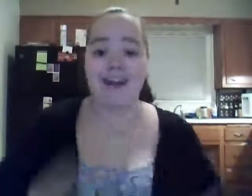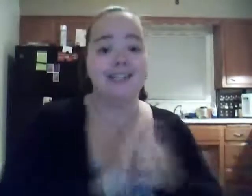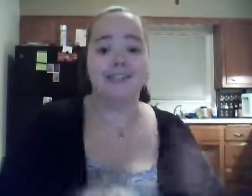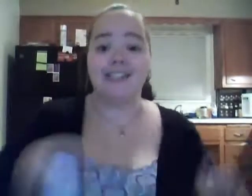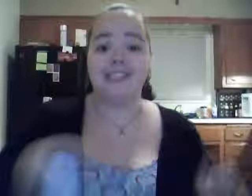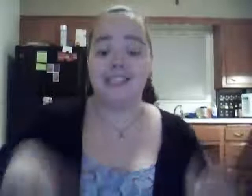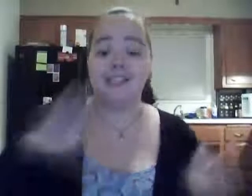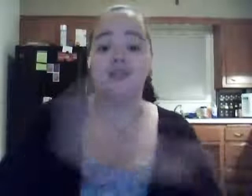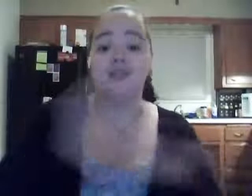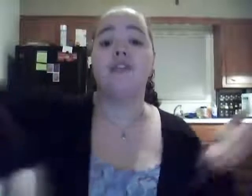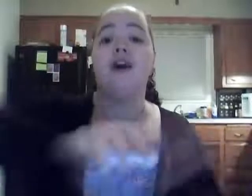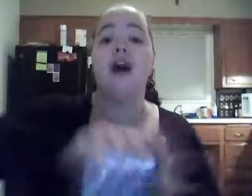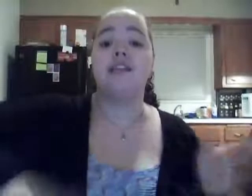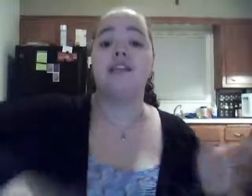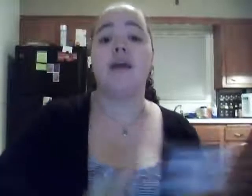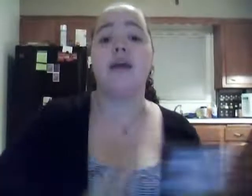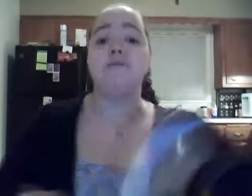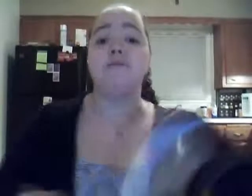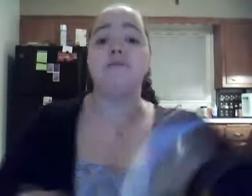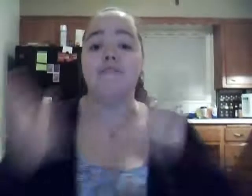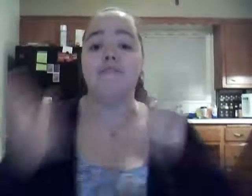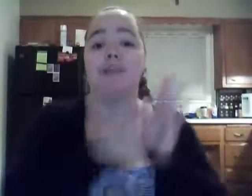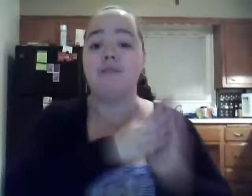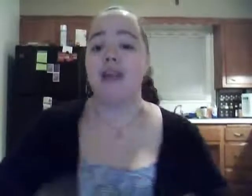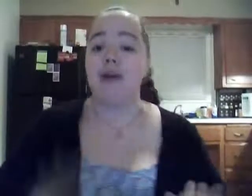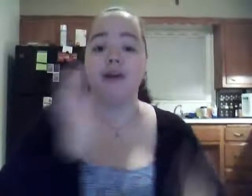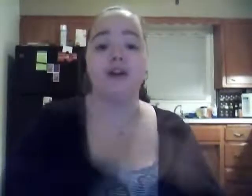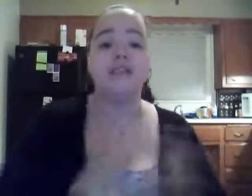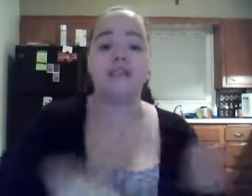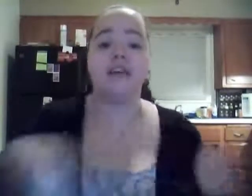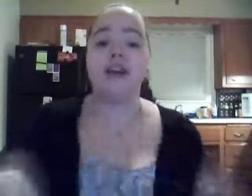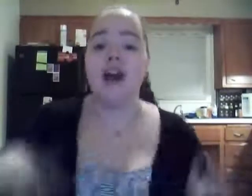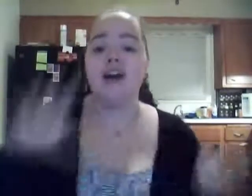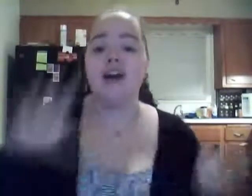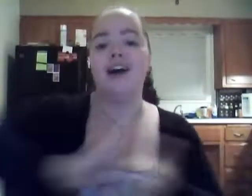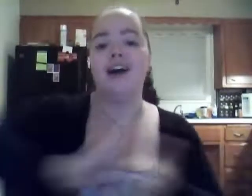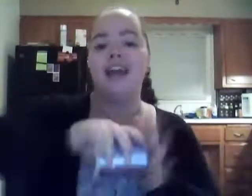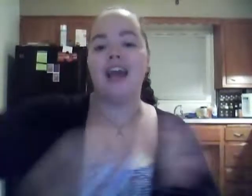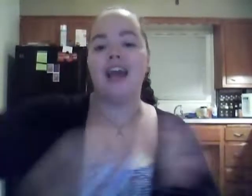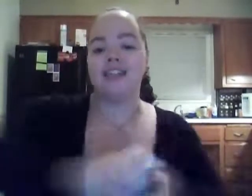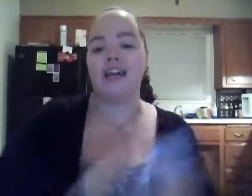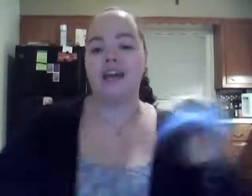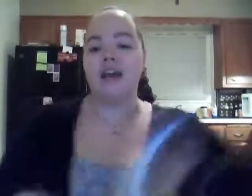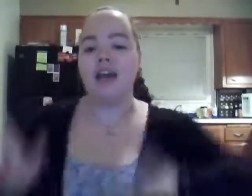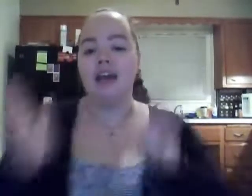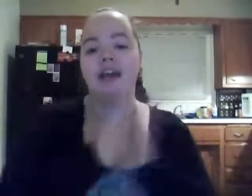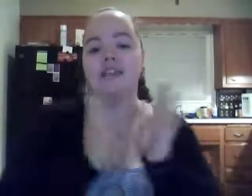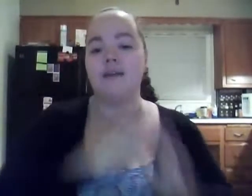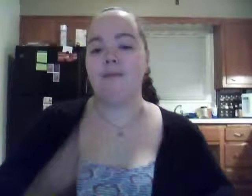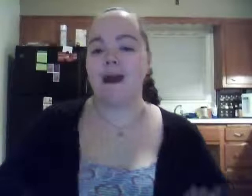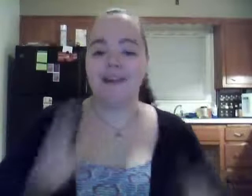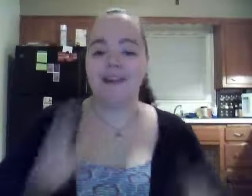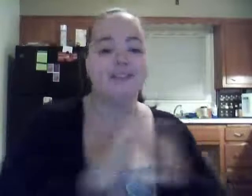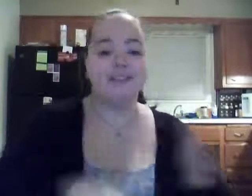as useless as a screen door on a submarine Faith without works, song you can sing It's about as useless